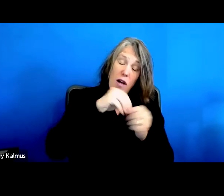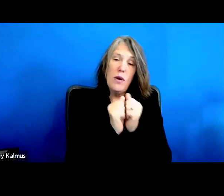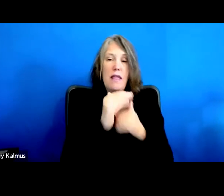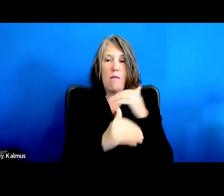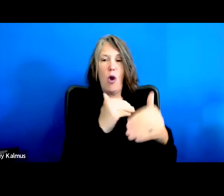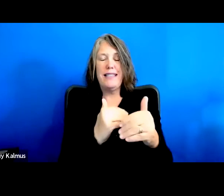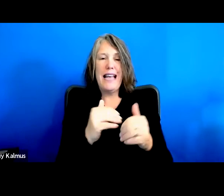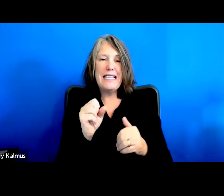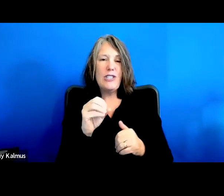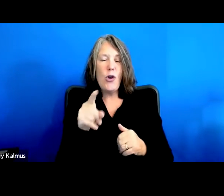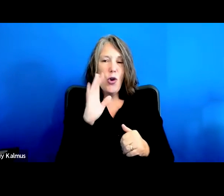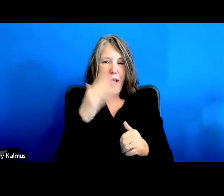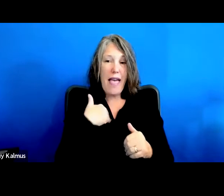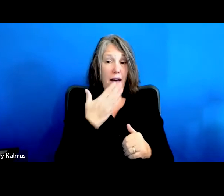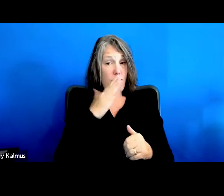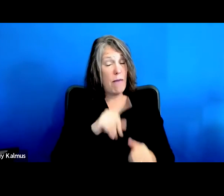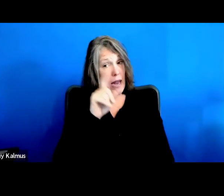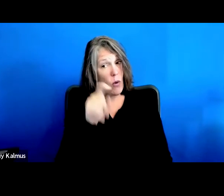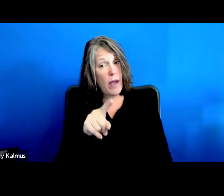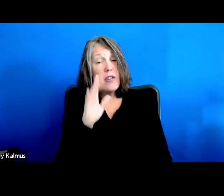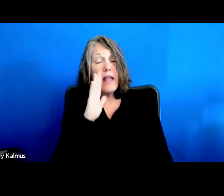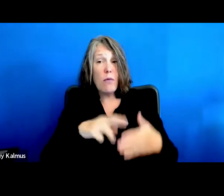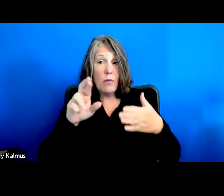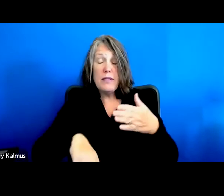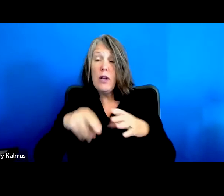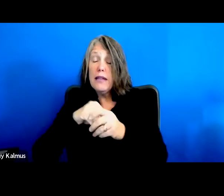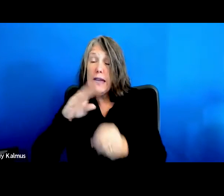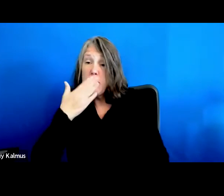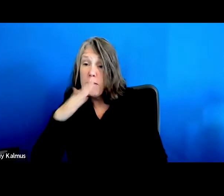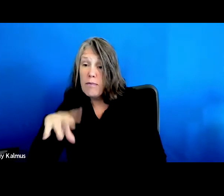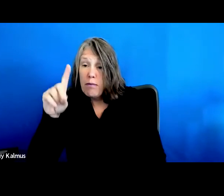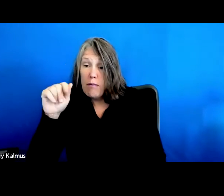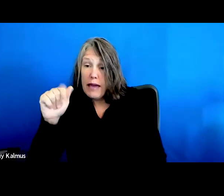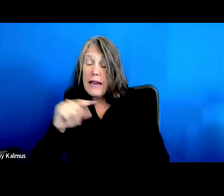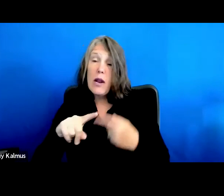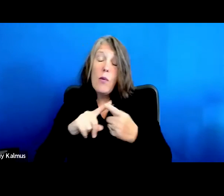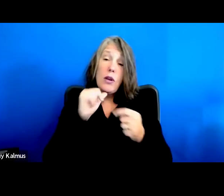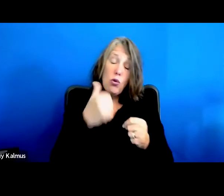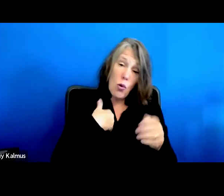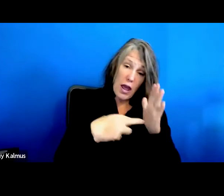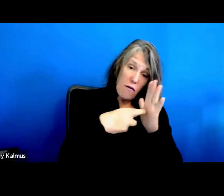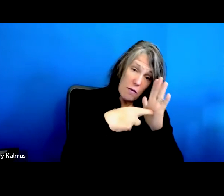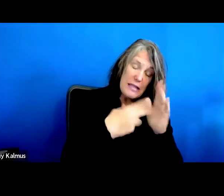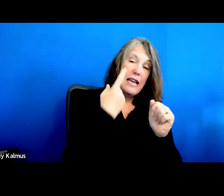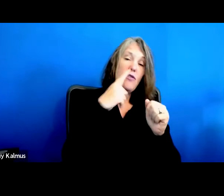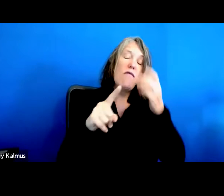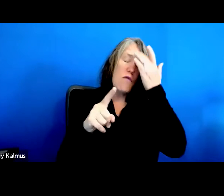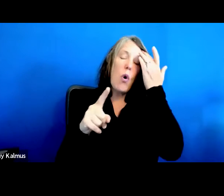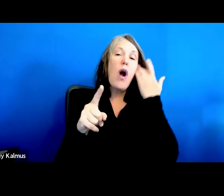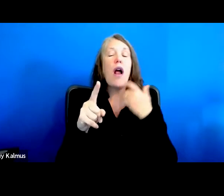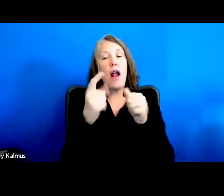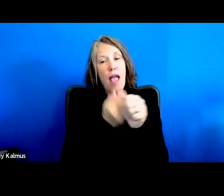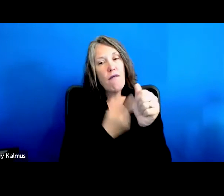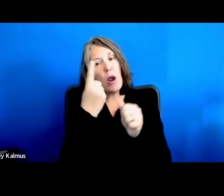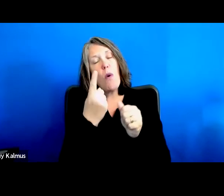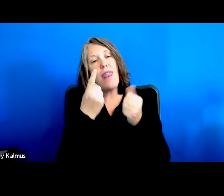So you will have bad questions that will result in bad data when you do not have representation of